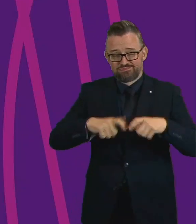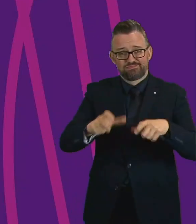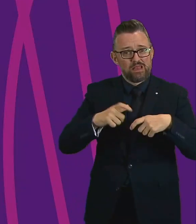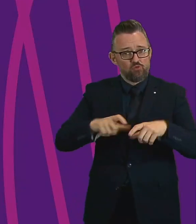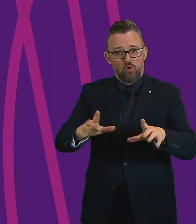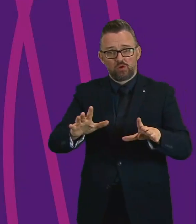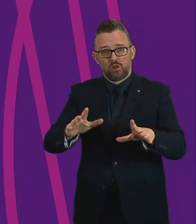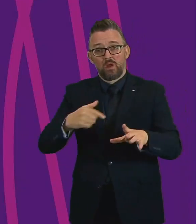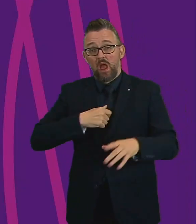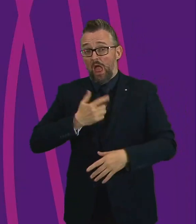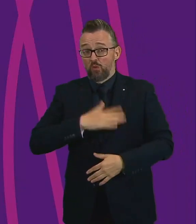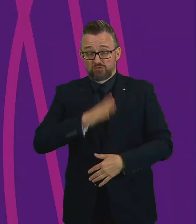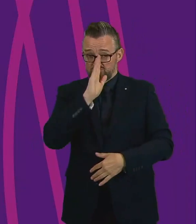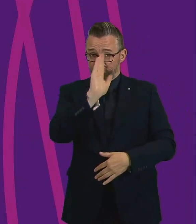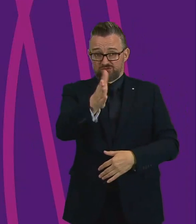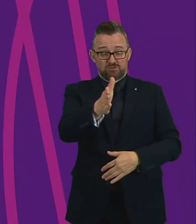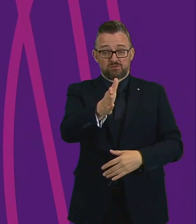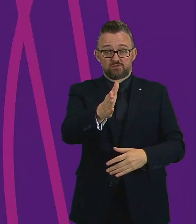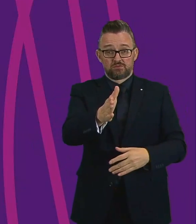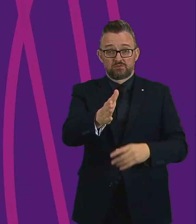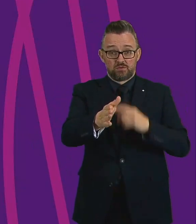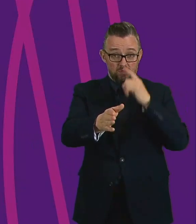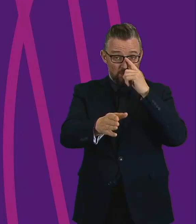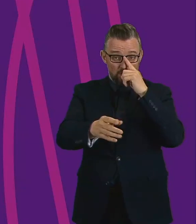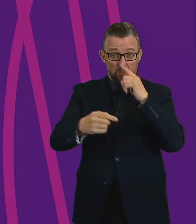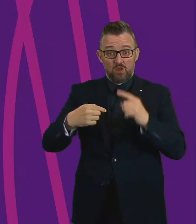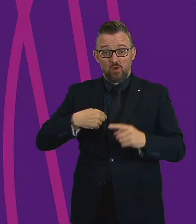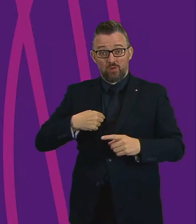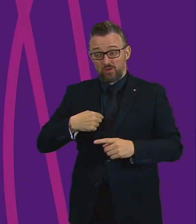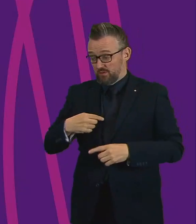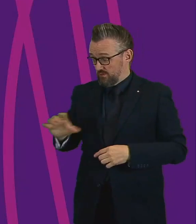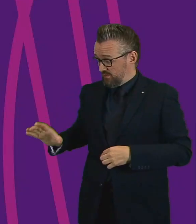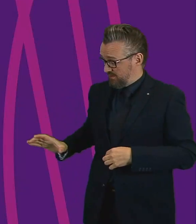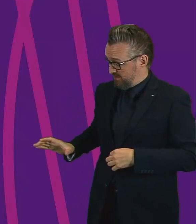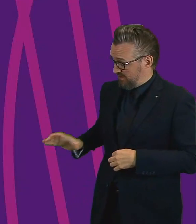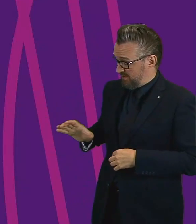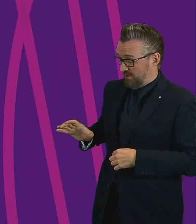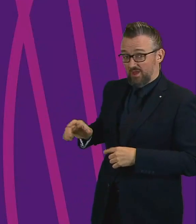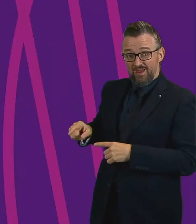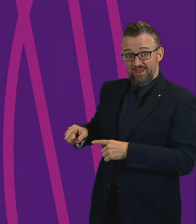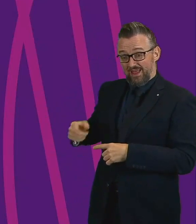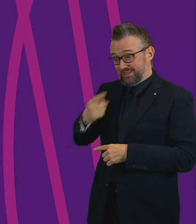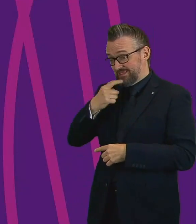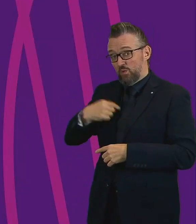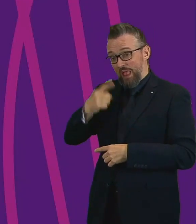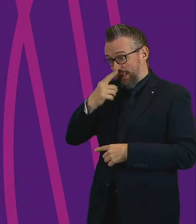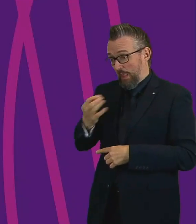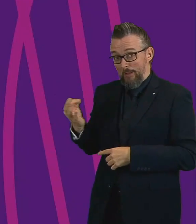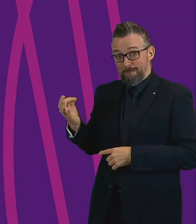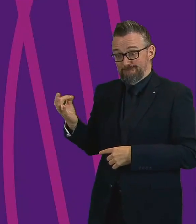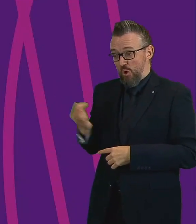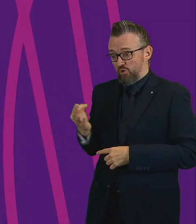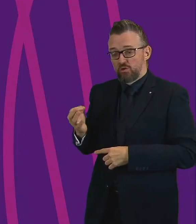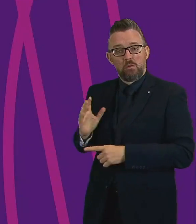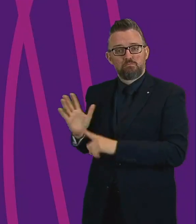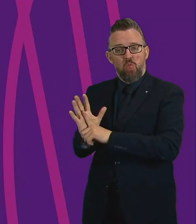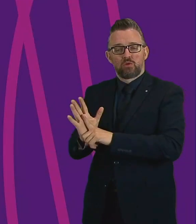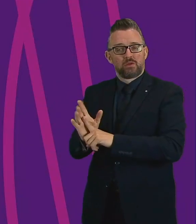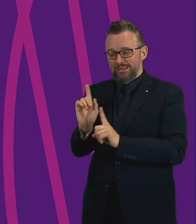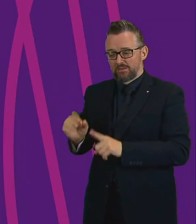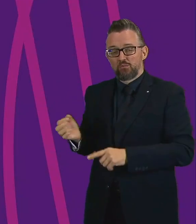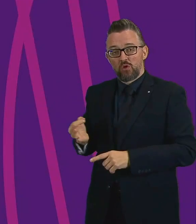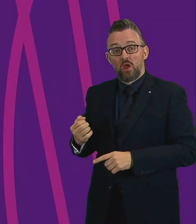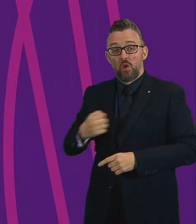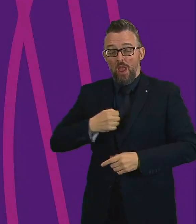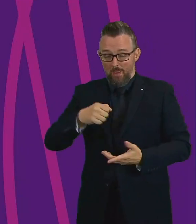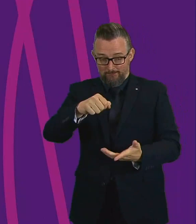straight with the nation. As long as we are denied the ability to borrow for these purposes or use our budget